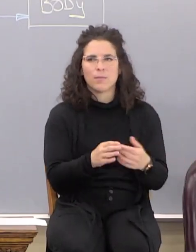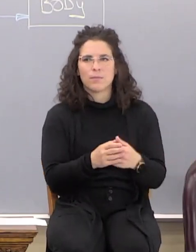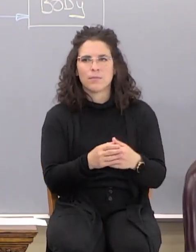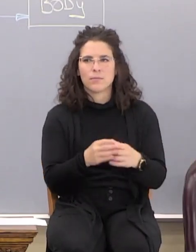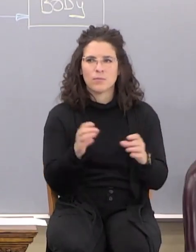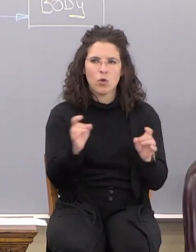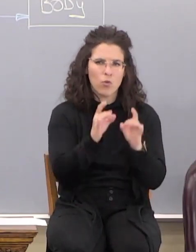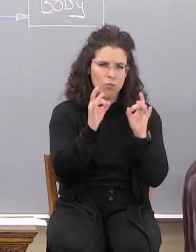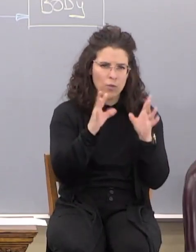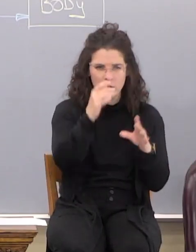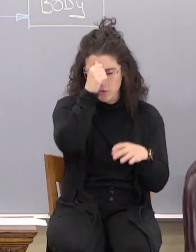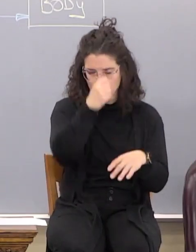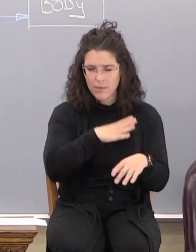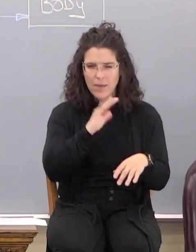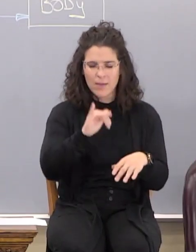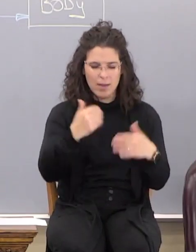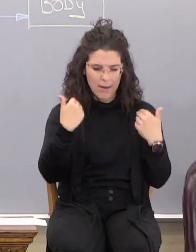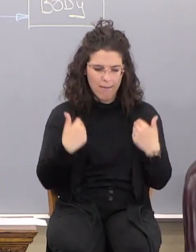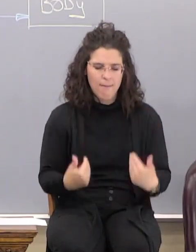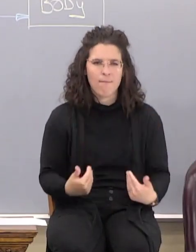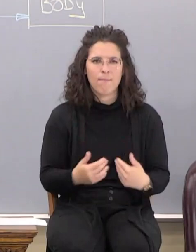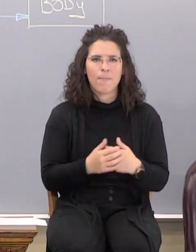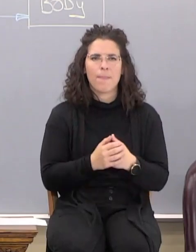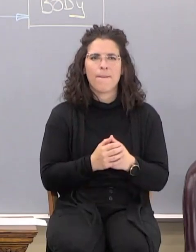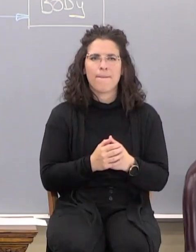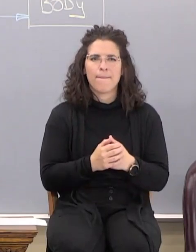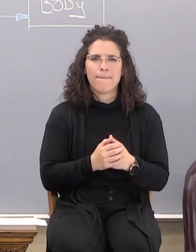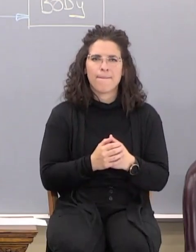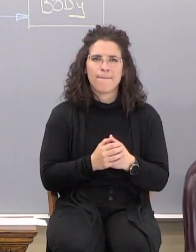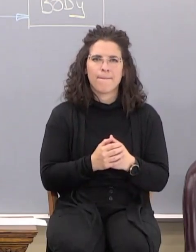Oh, wretched man that I am.